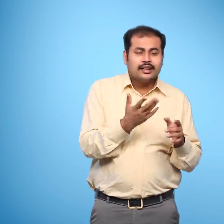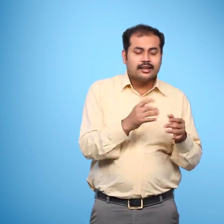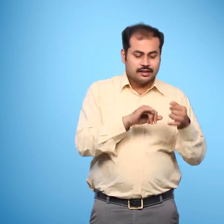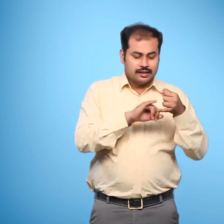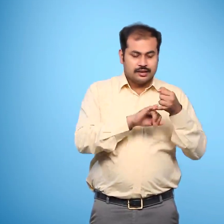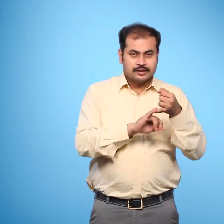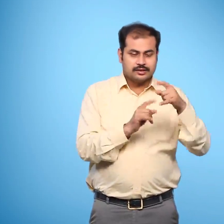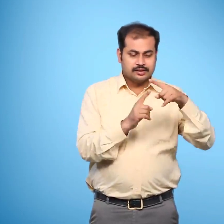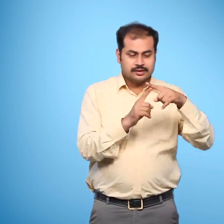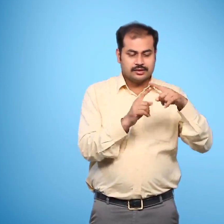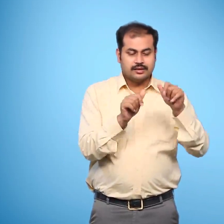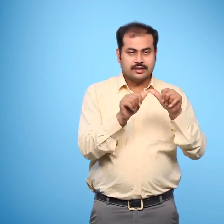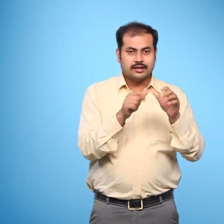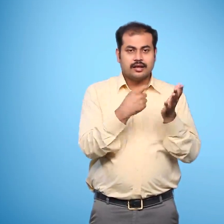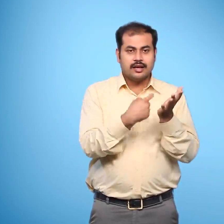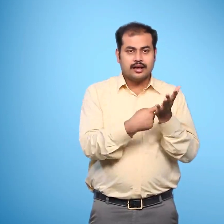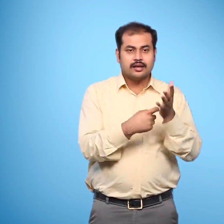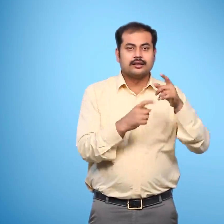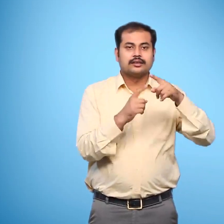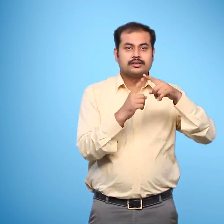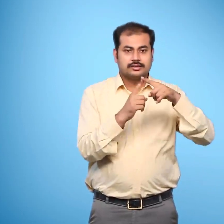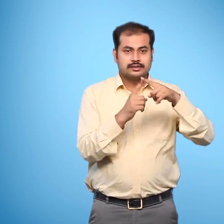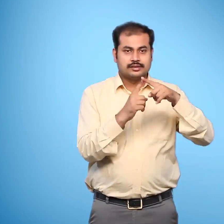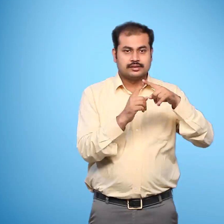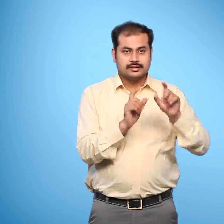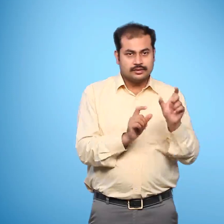and home is written in the square after 99.